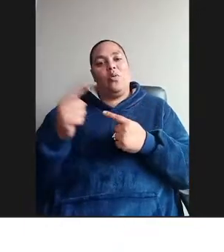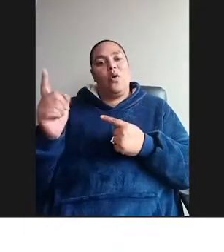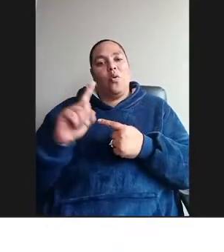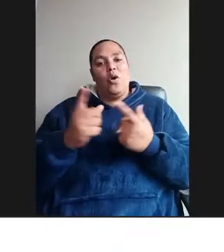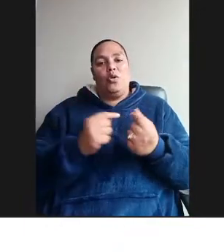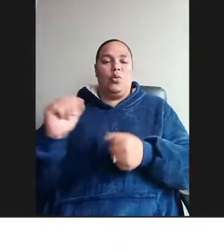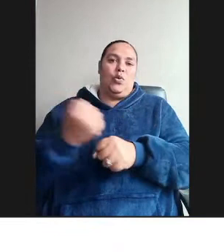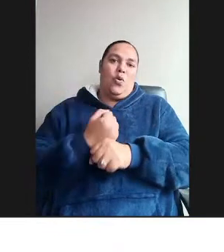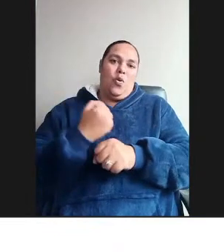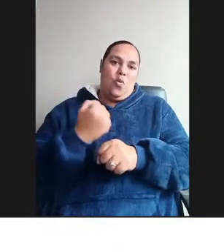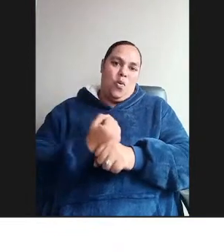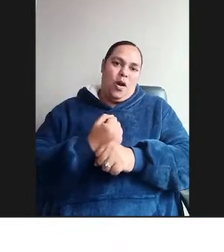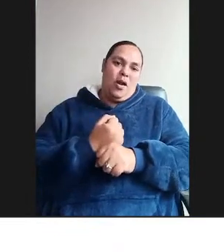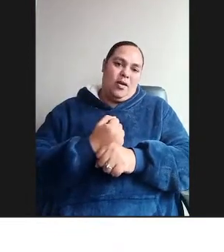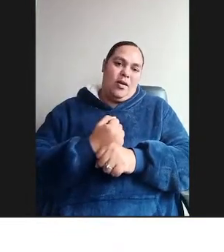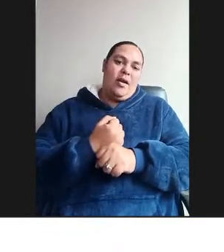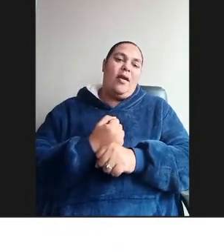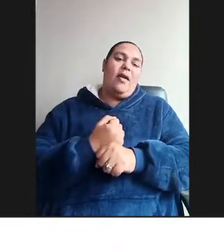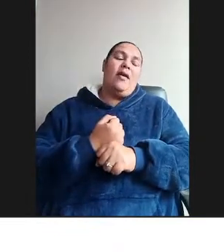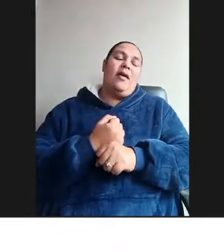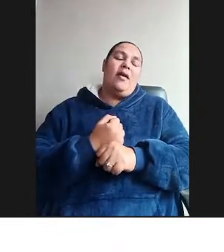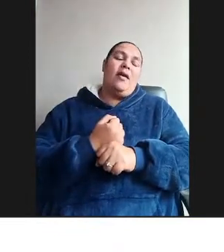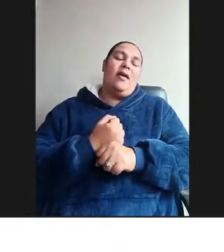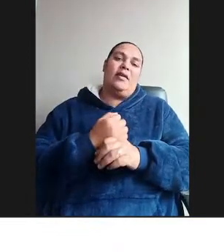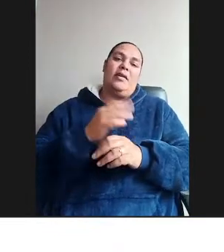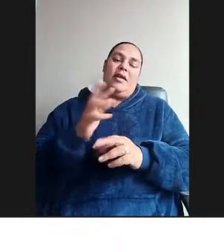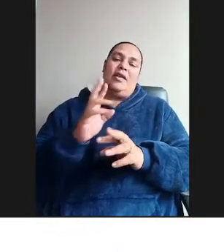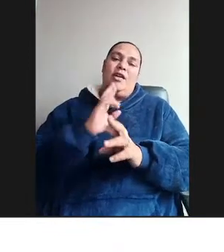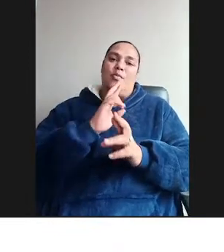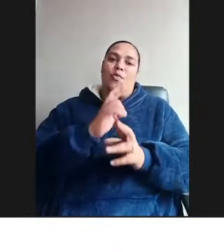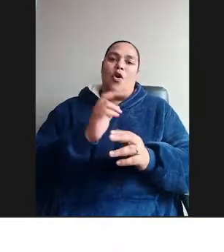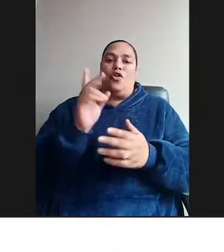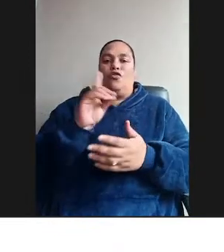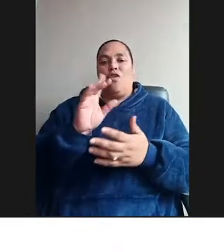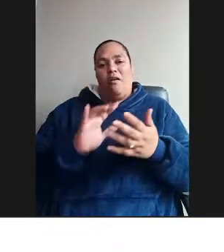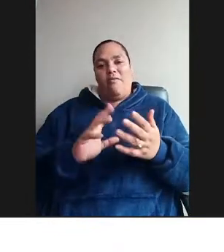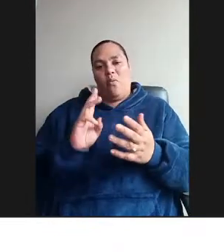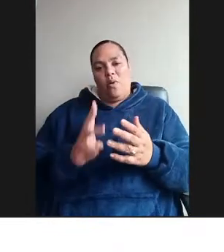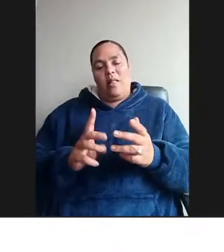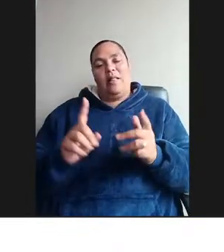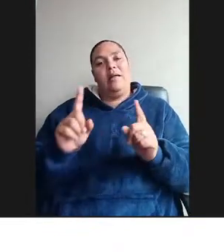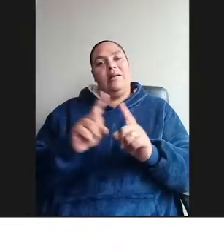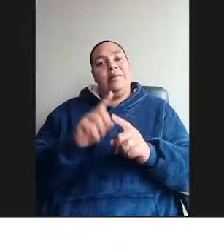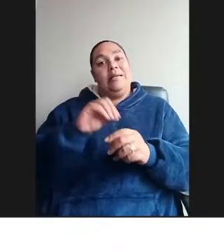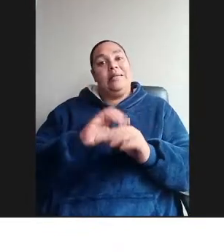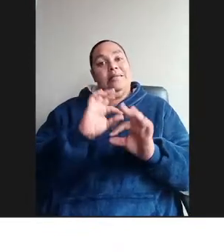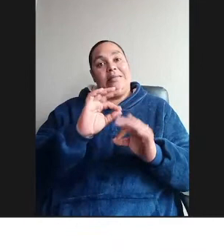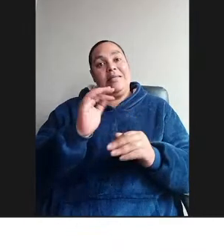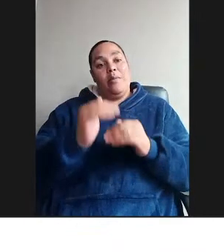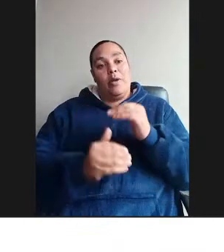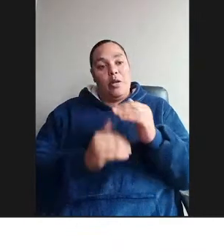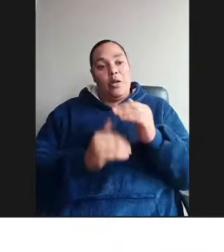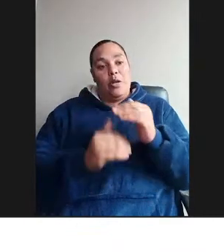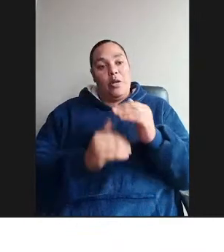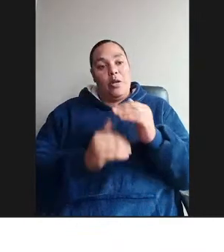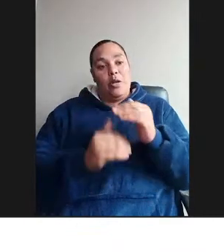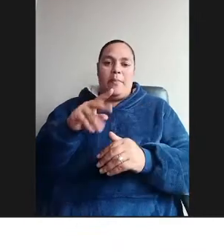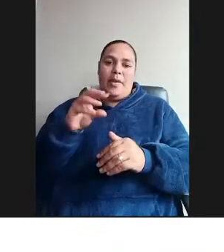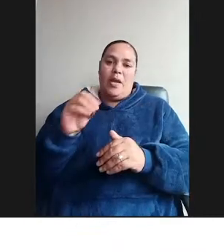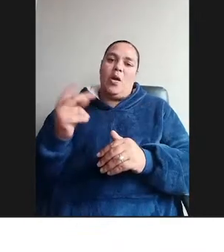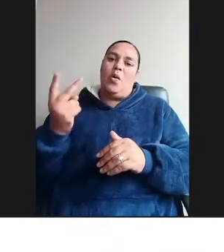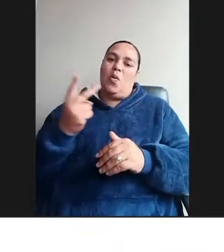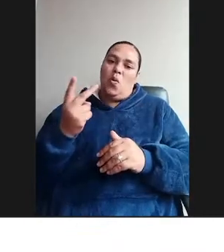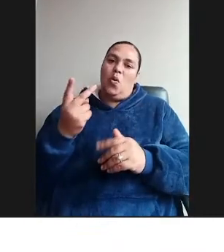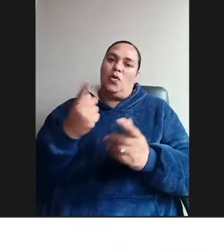listening to the petitioners, and the report will be drafted. And in that process, PO will also have to be able